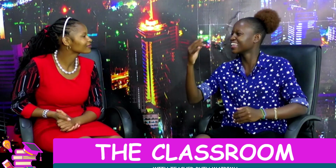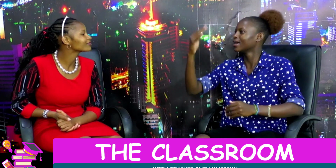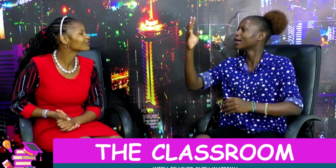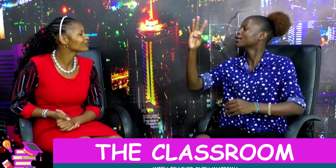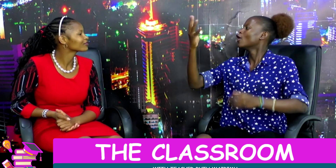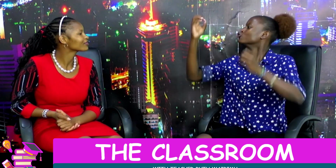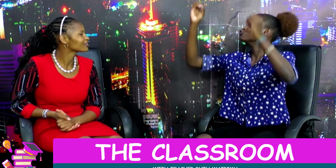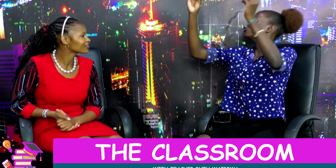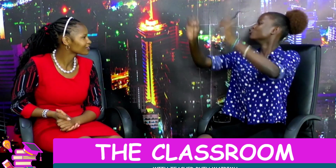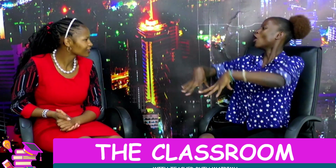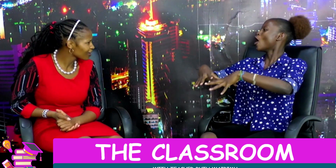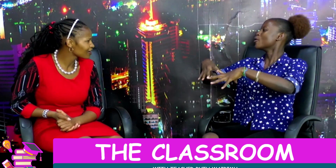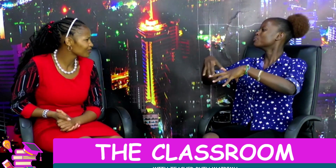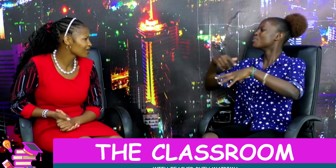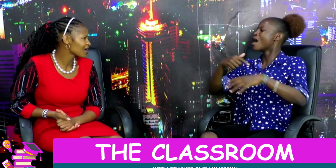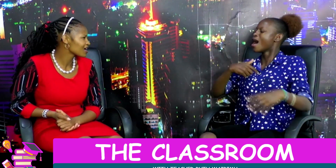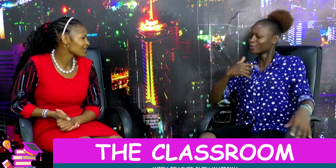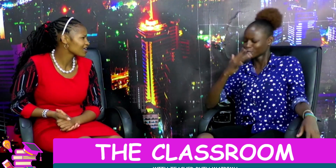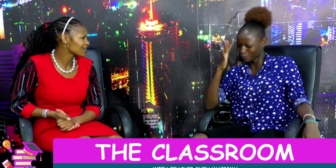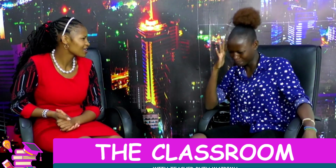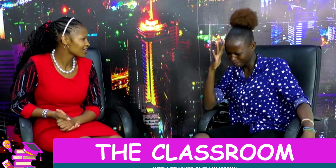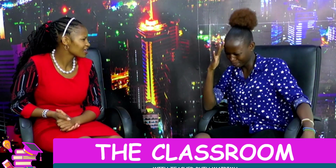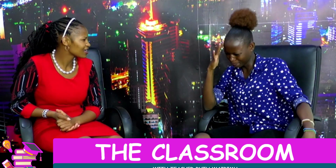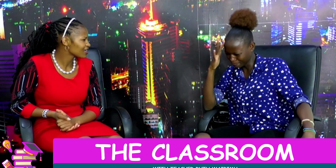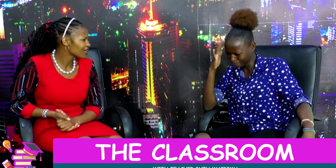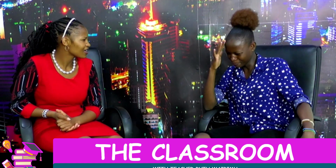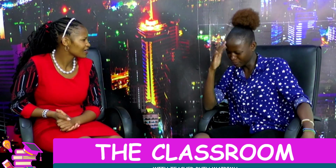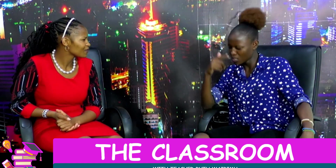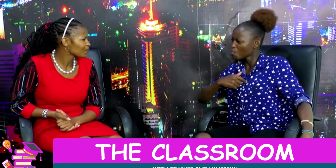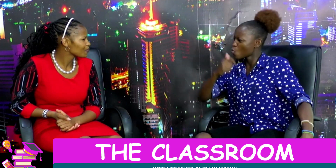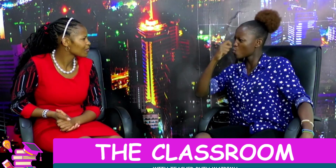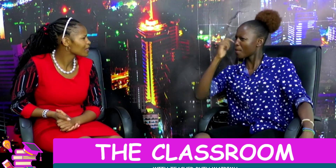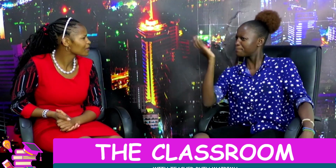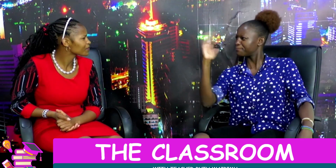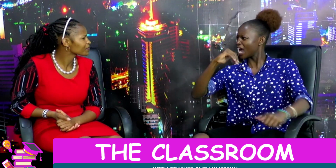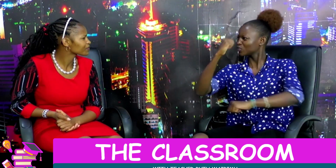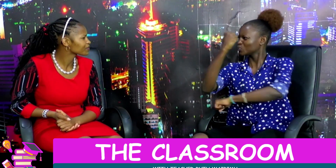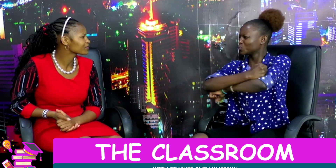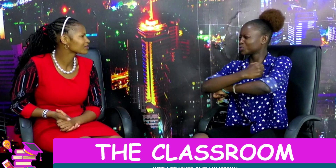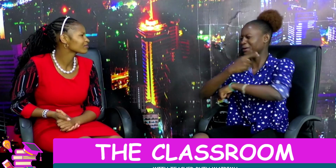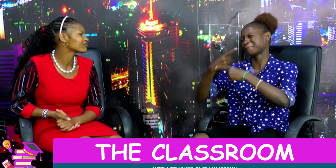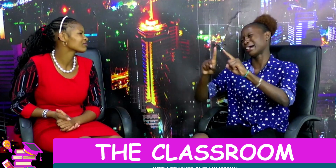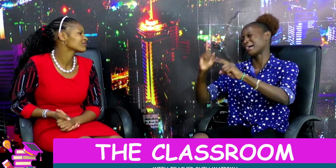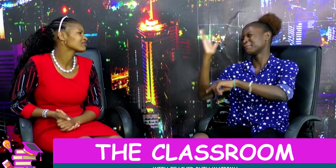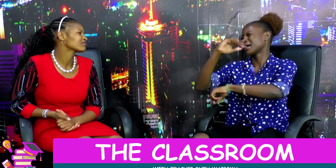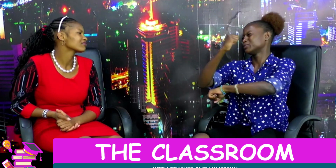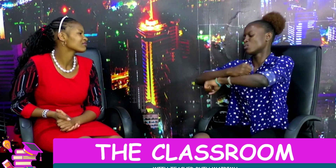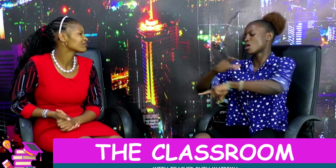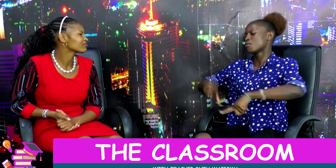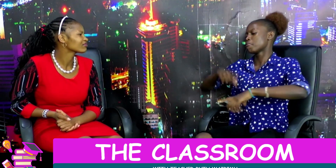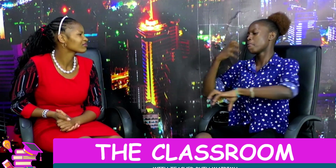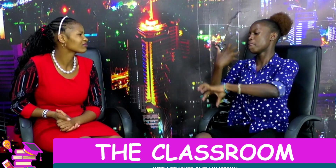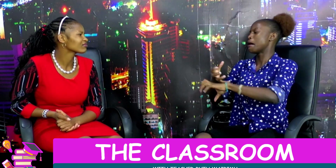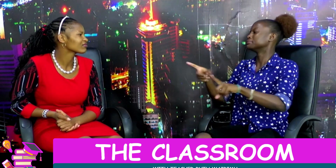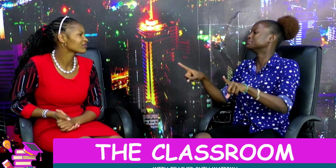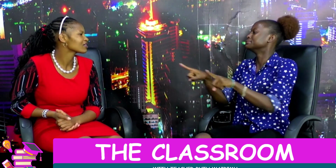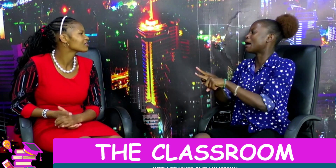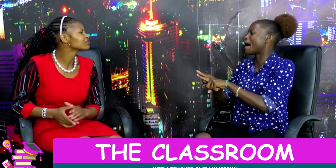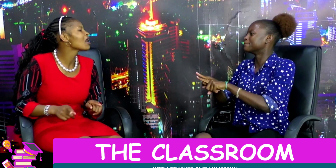was plating. I did one, two, three customers, and then things just fell